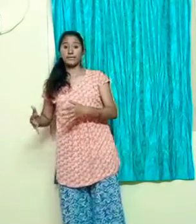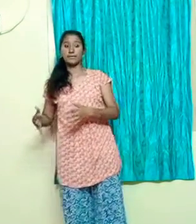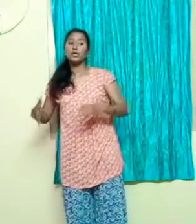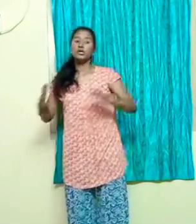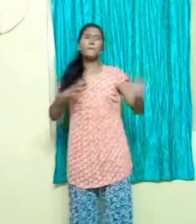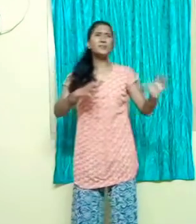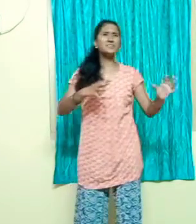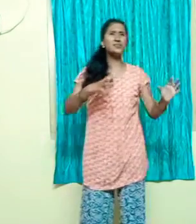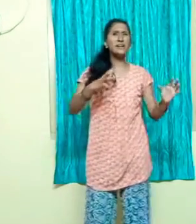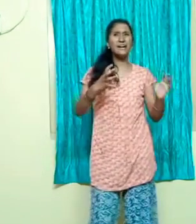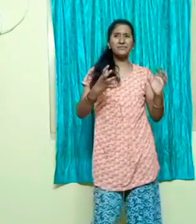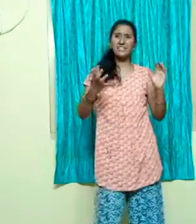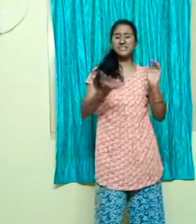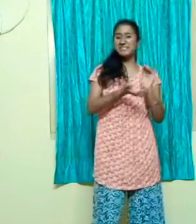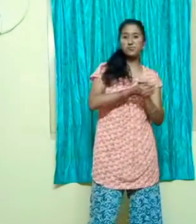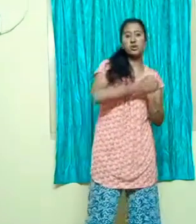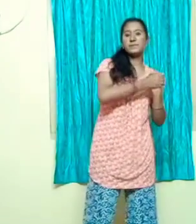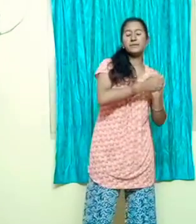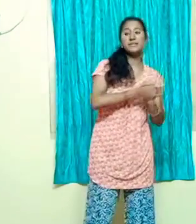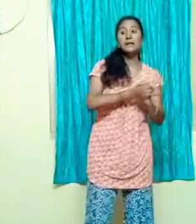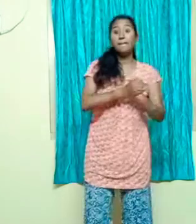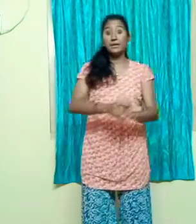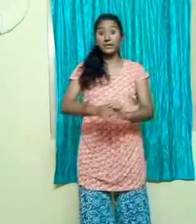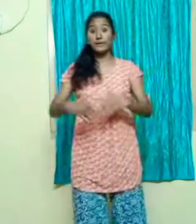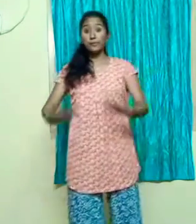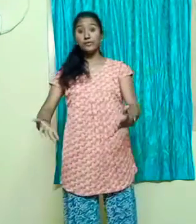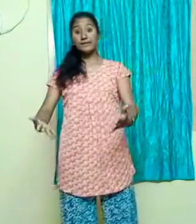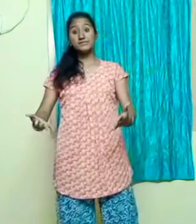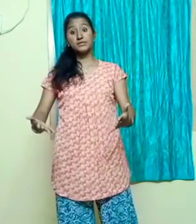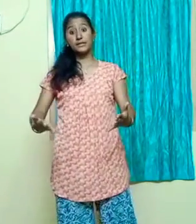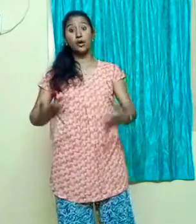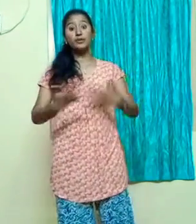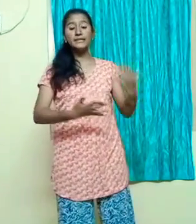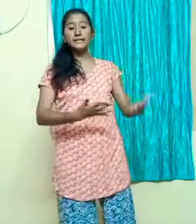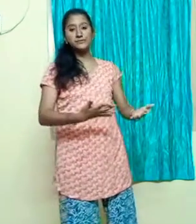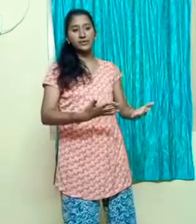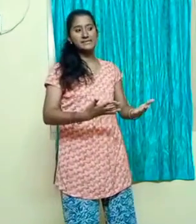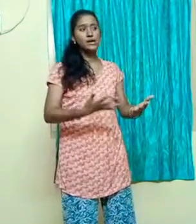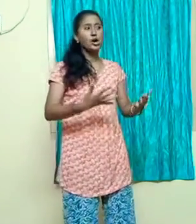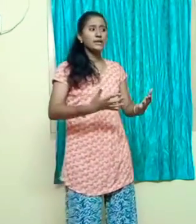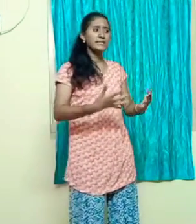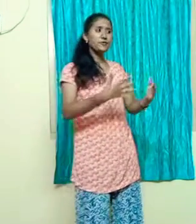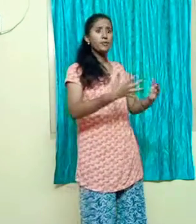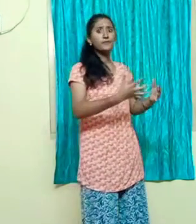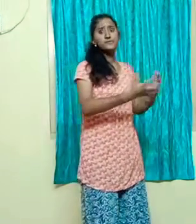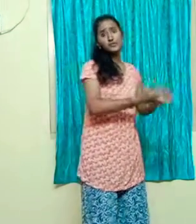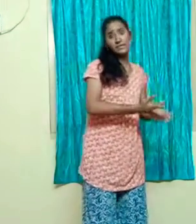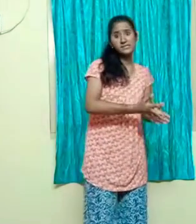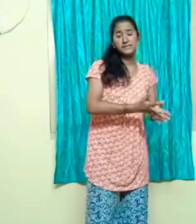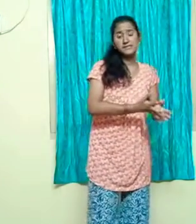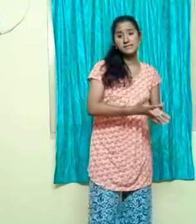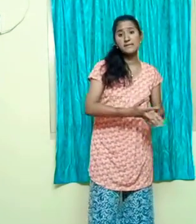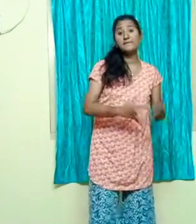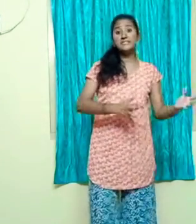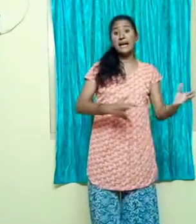capability. Computers have relatively small memory, but they provide us with an alternative choice in the form of storage devices which act